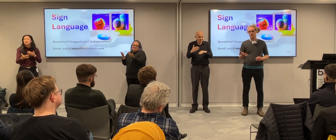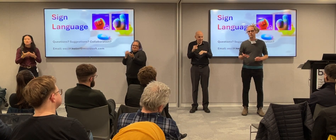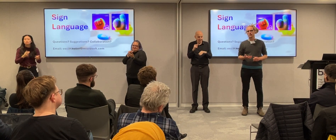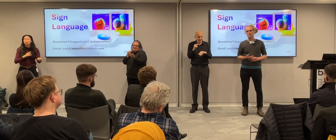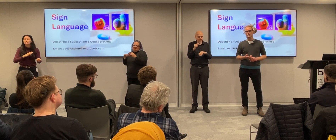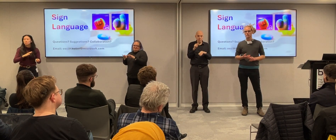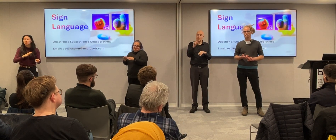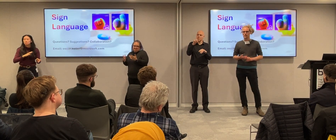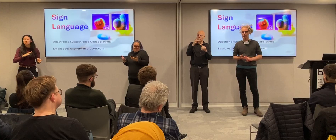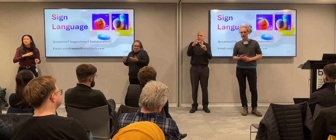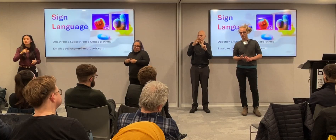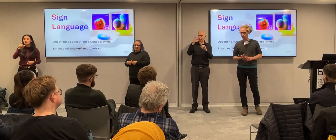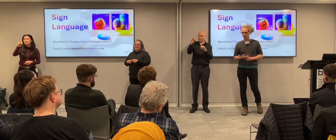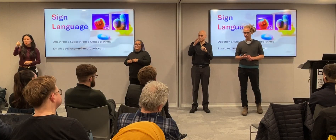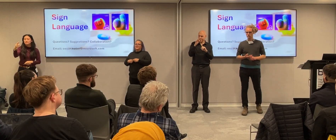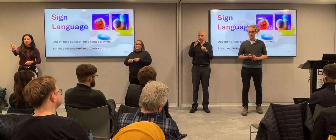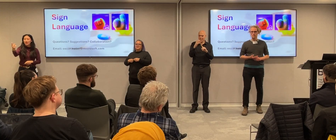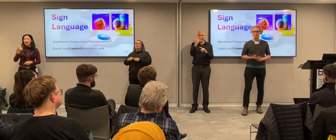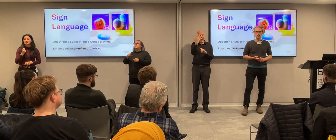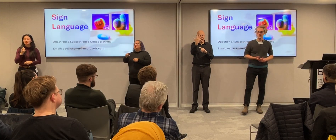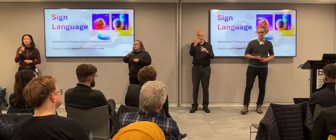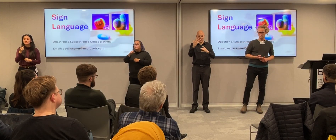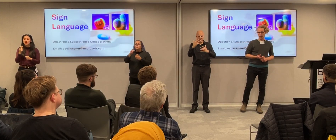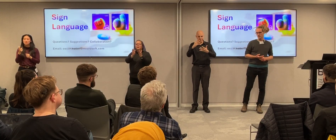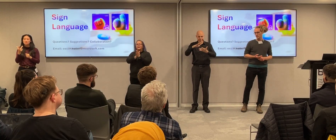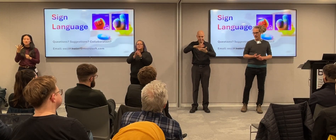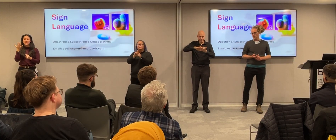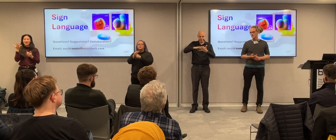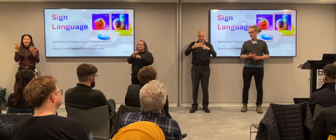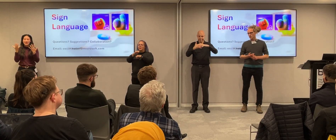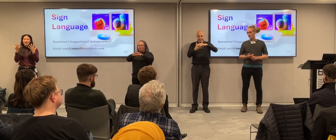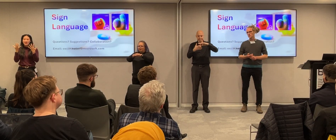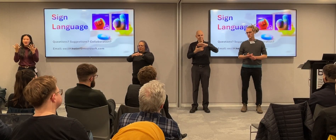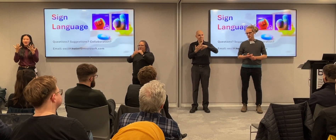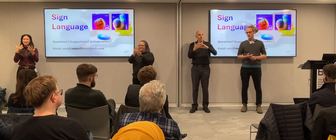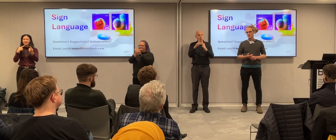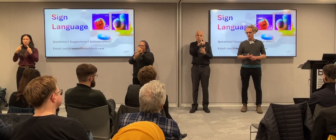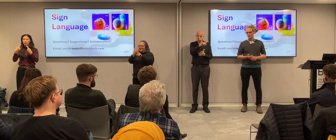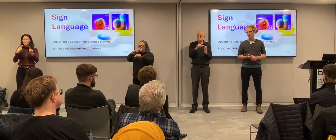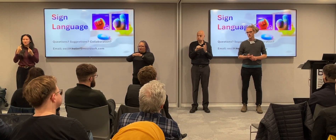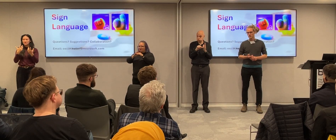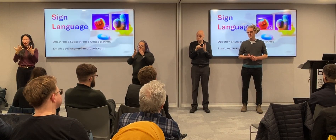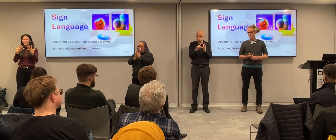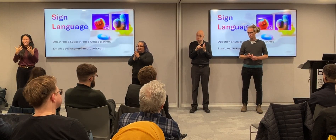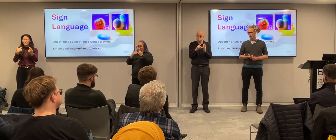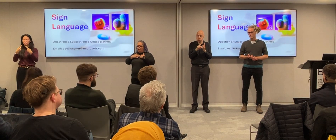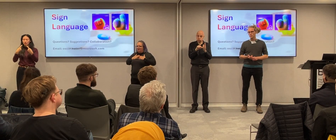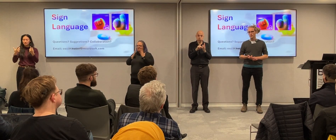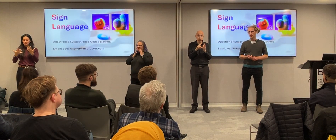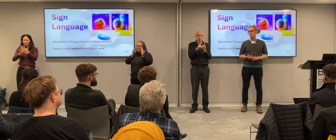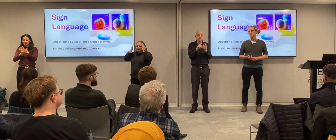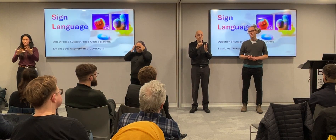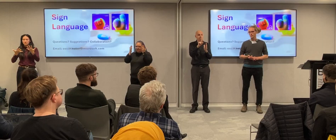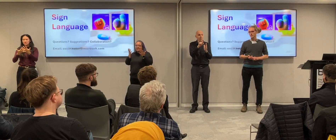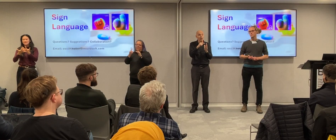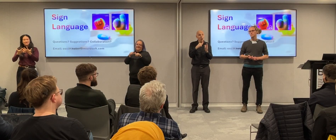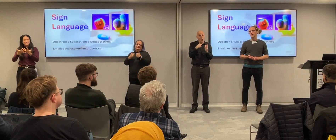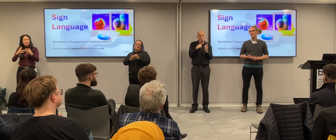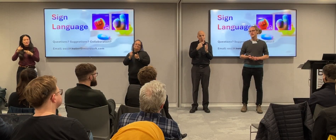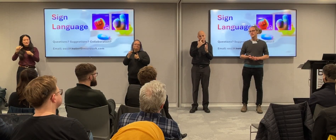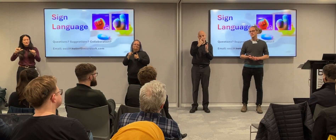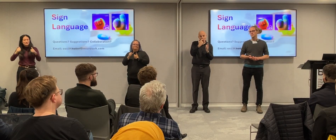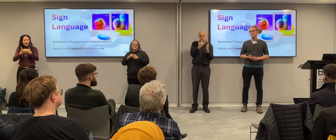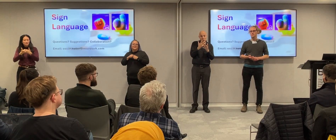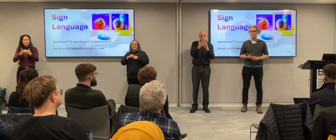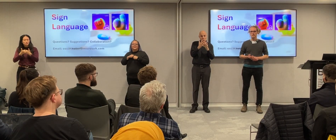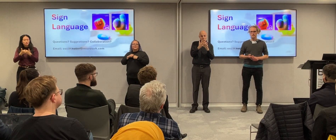And you asked about hand interactions. Hand interactions are challenging. We could solve them